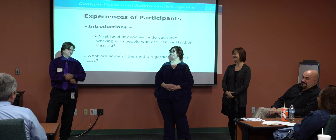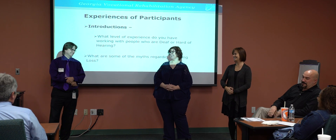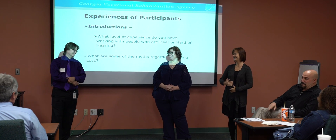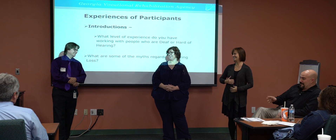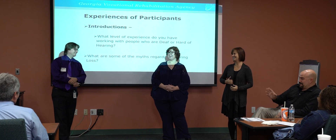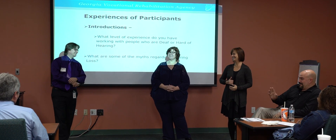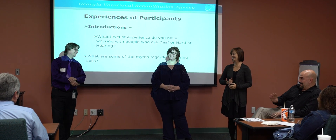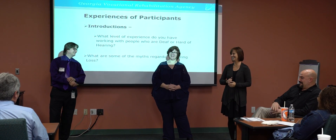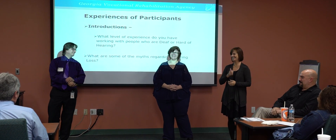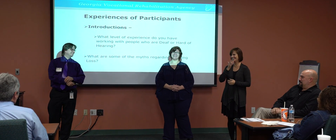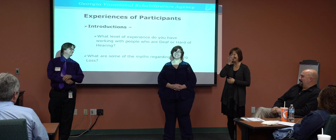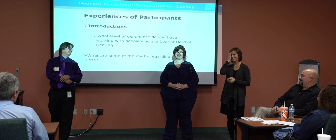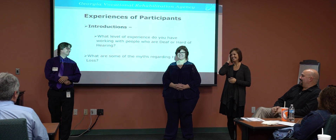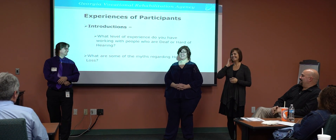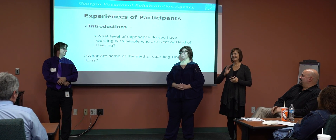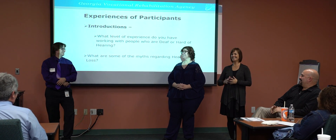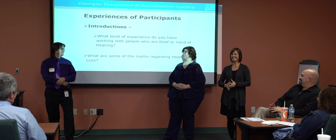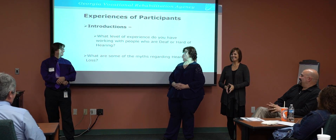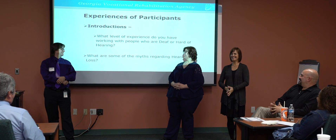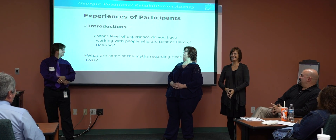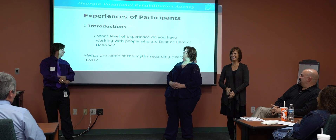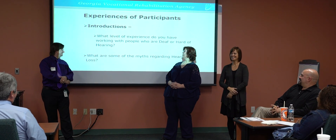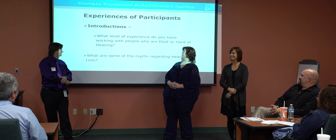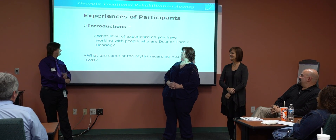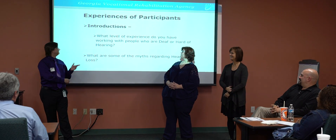Yeah, and that's another possibility too.